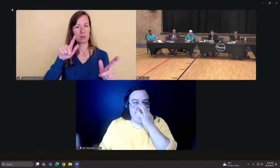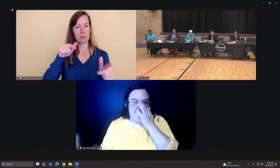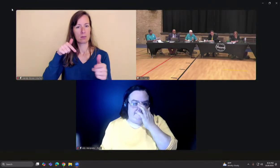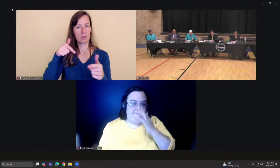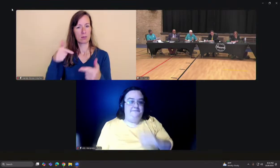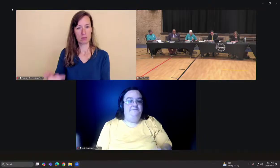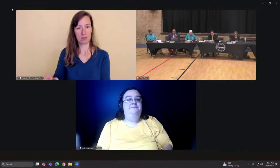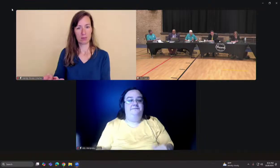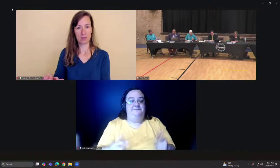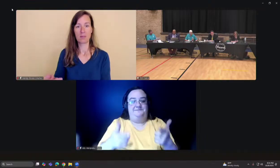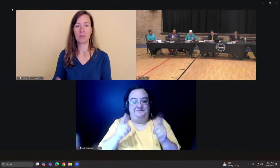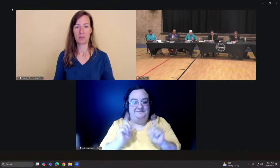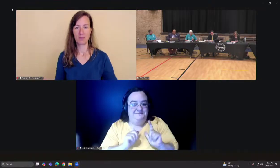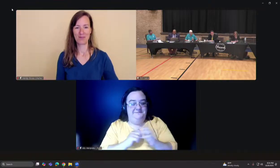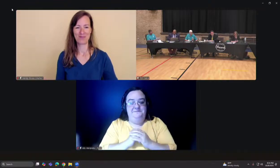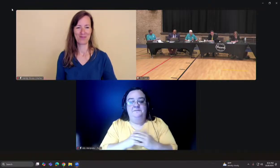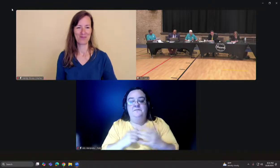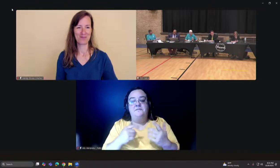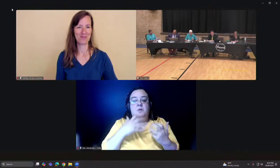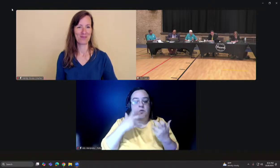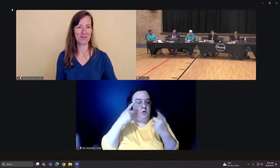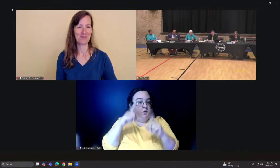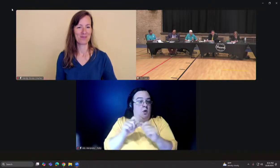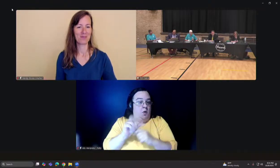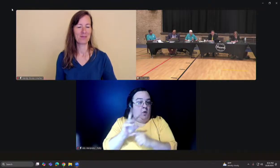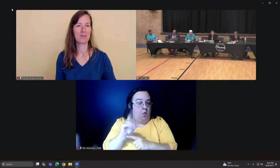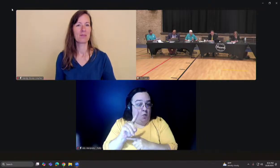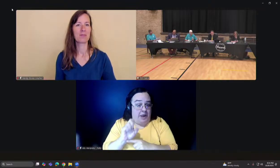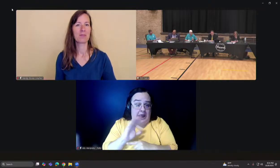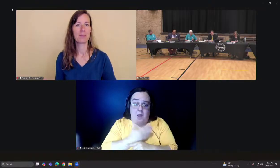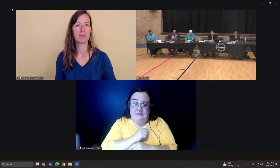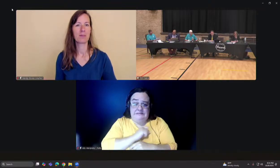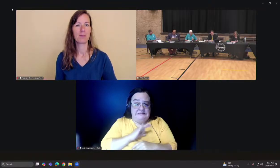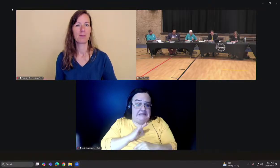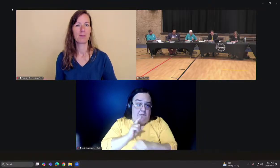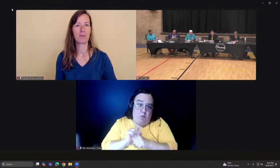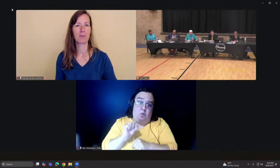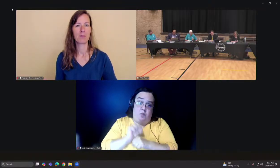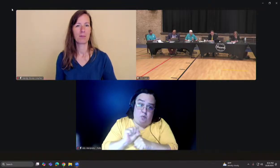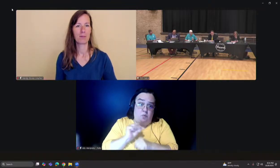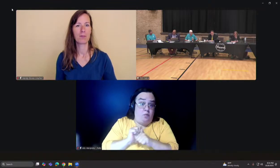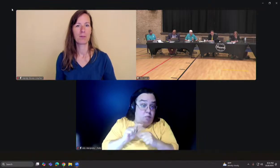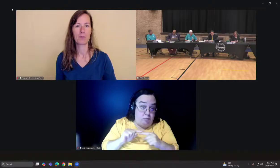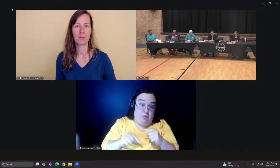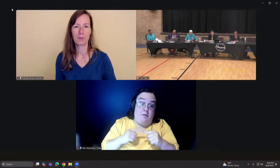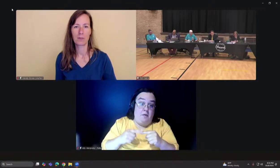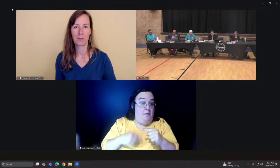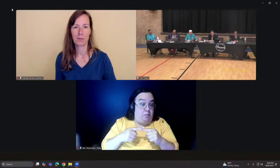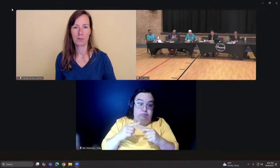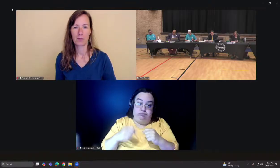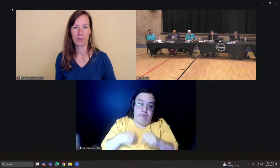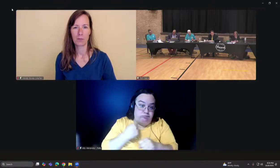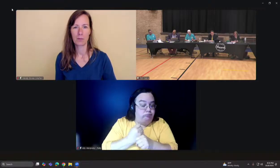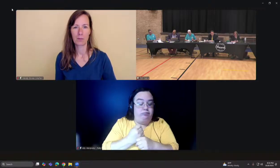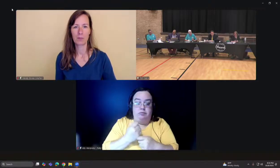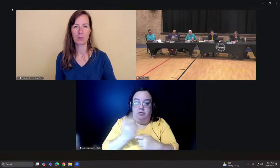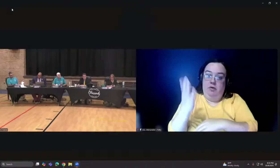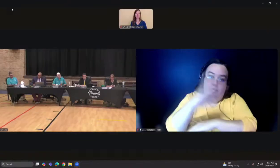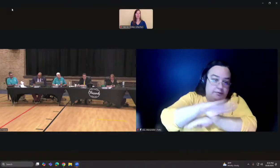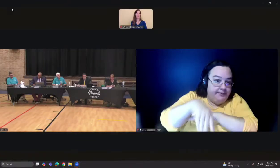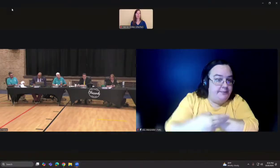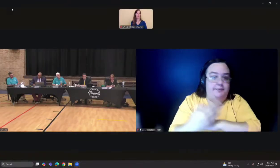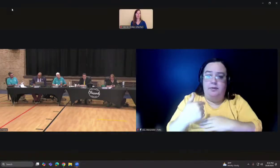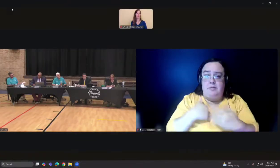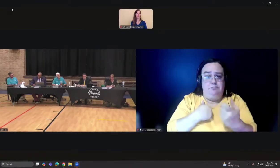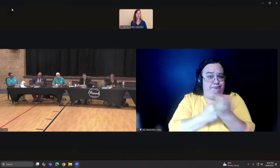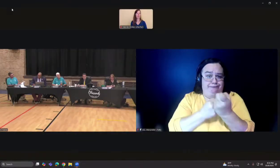that sorry that our staff has endlessly worked day and night throughout the whole year, and I'm definitely up for